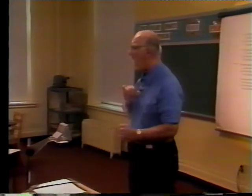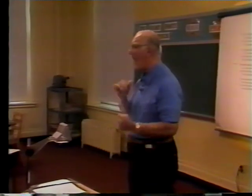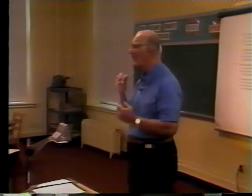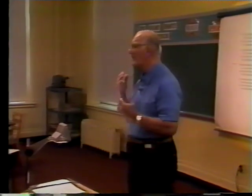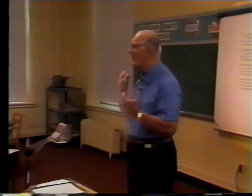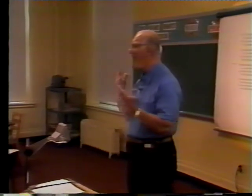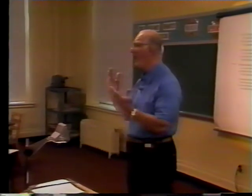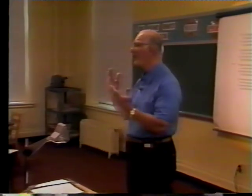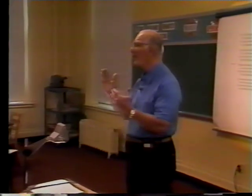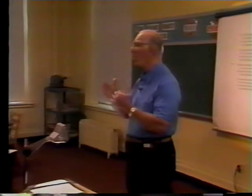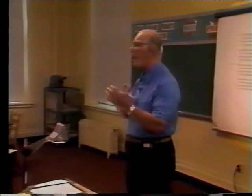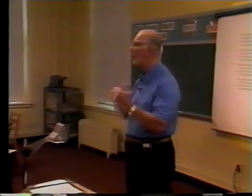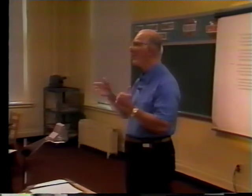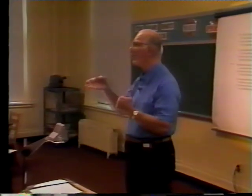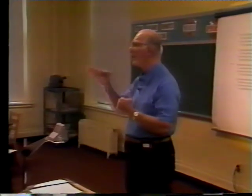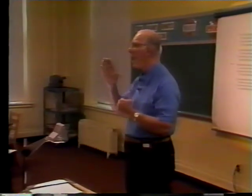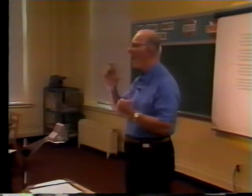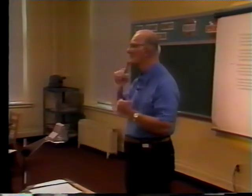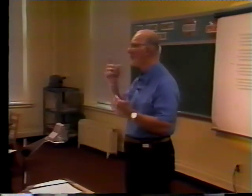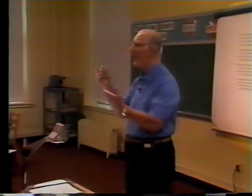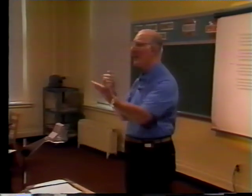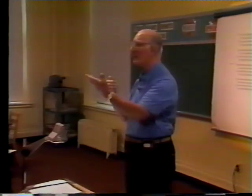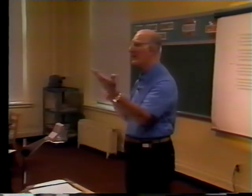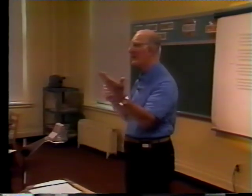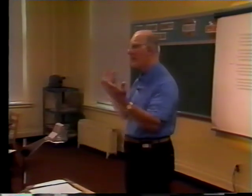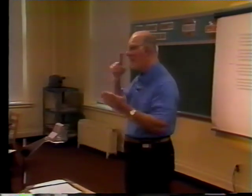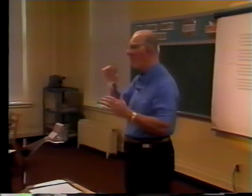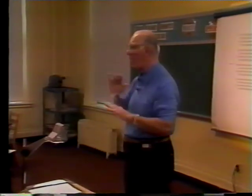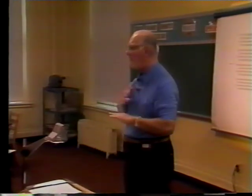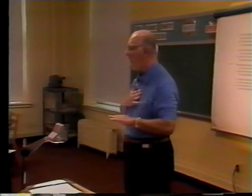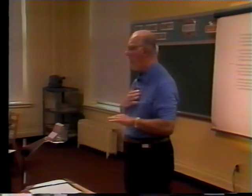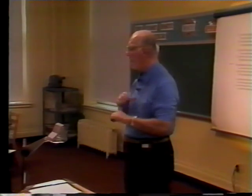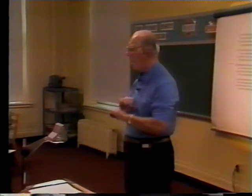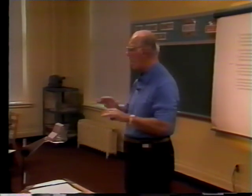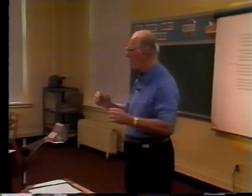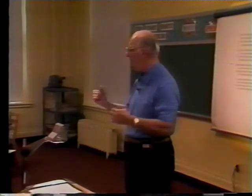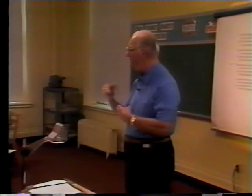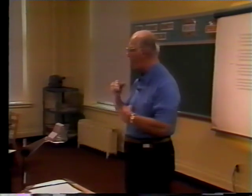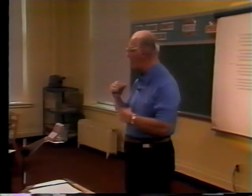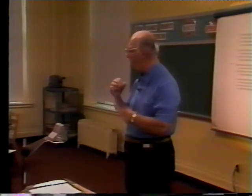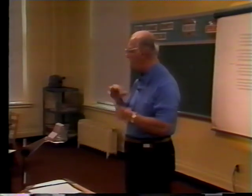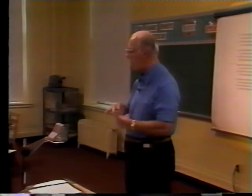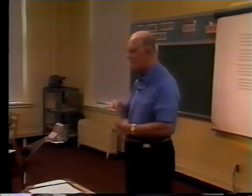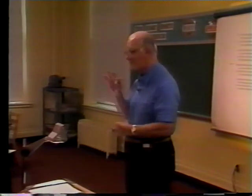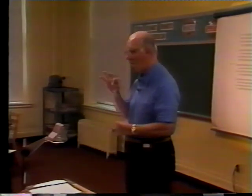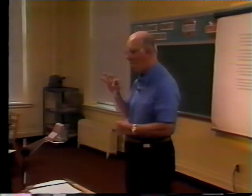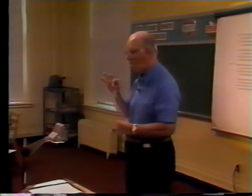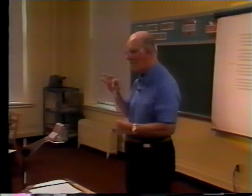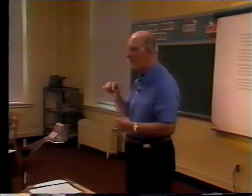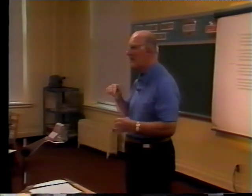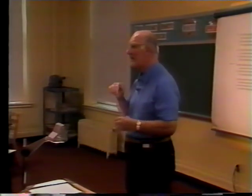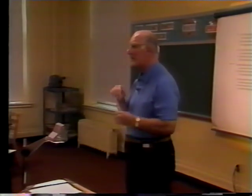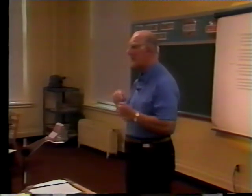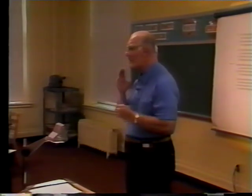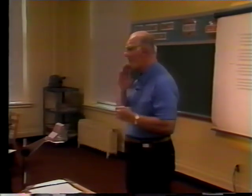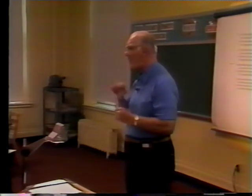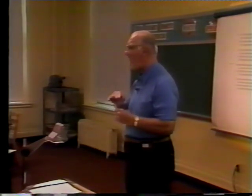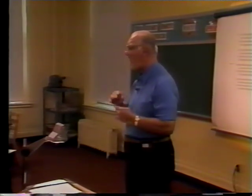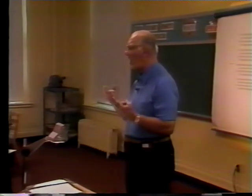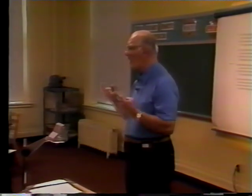I thank whatever God there be for my unconquerable soul. In the foul clutch